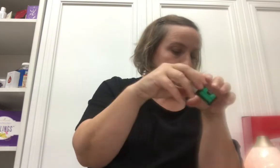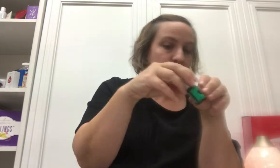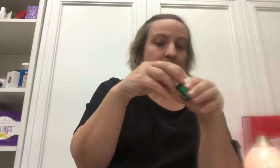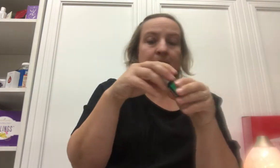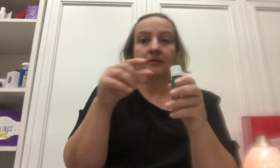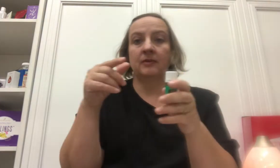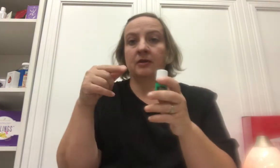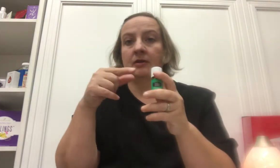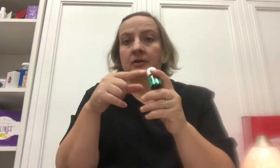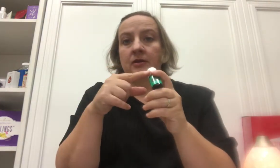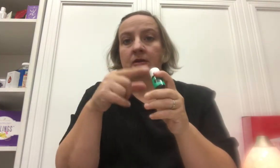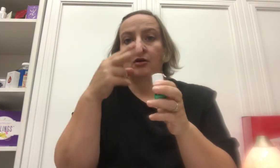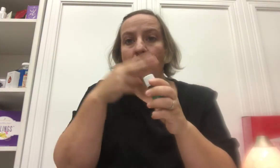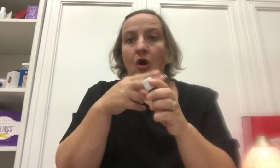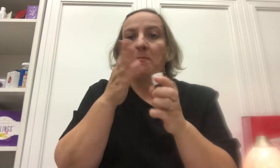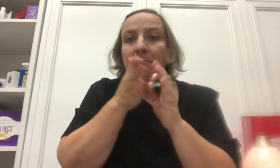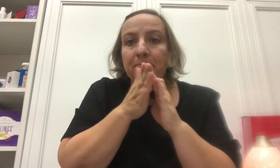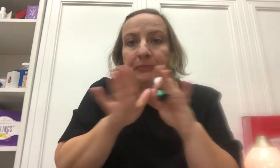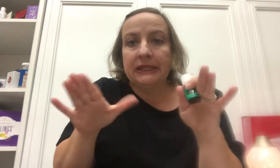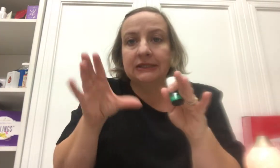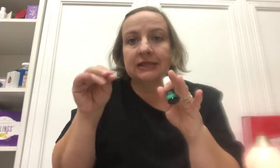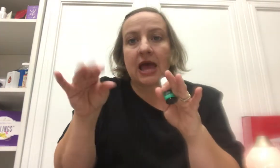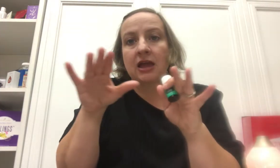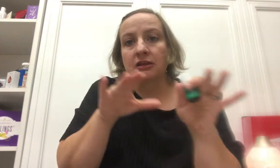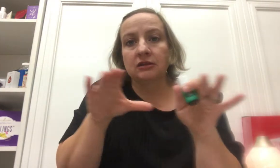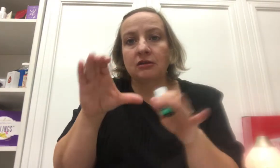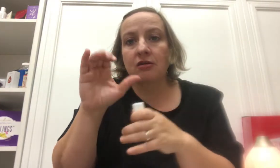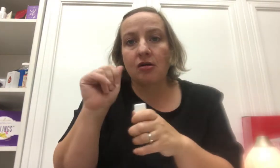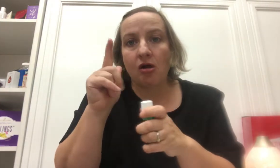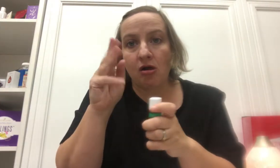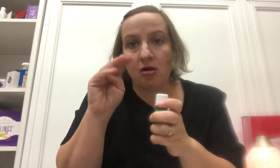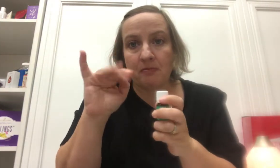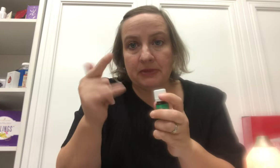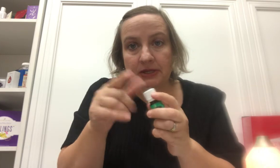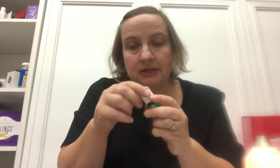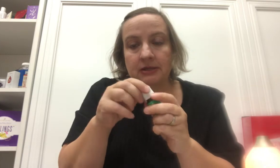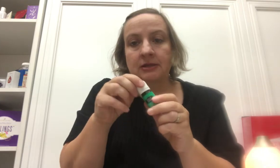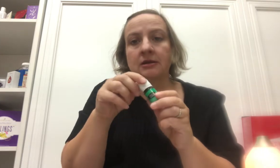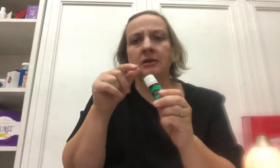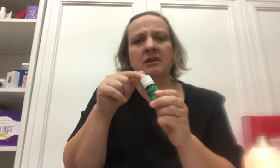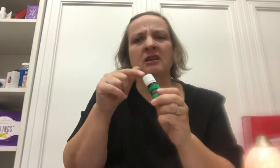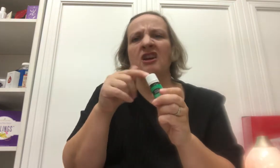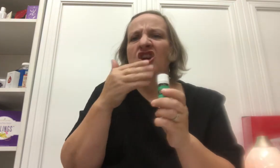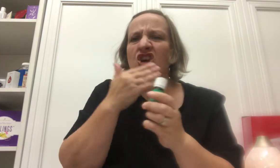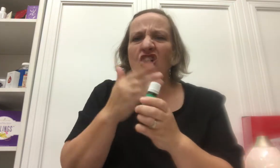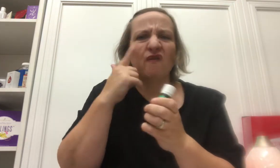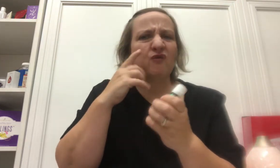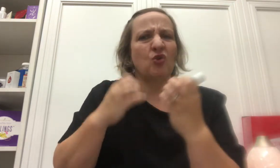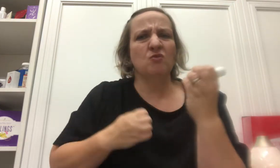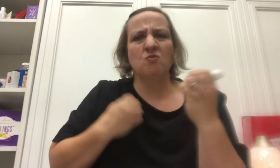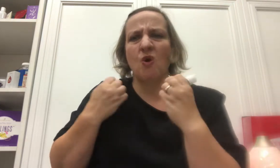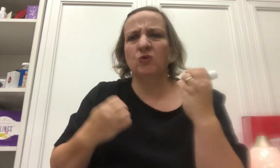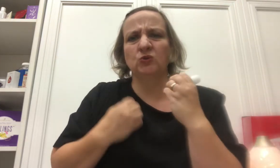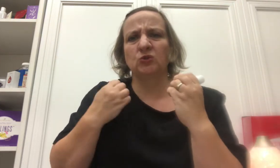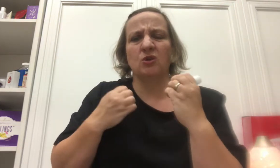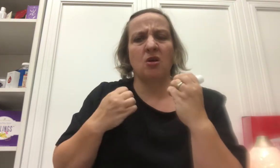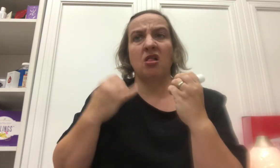2 rollers in this box, and then we have one more oil I haven't covered, which is called Peace and Calming, and this one